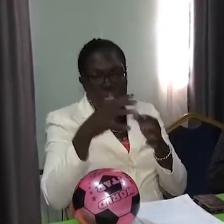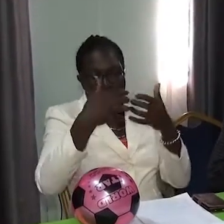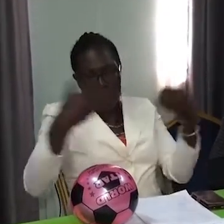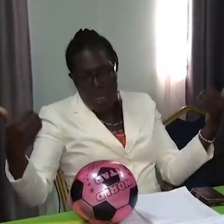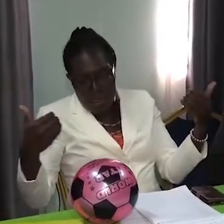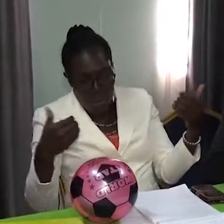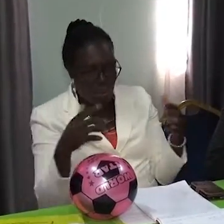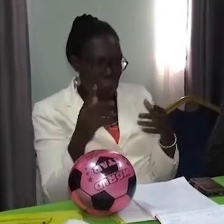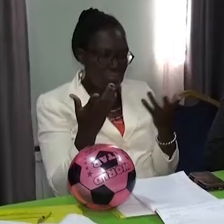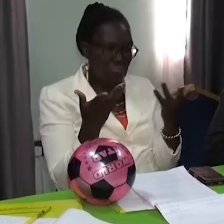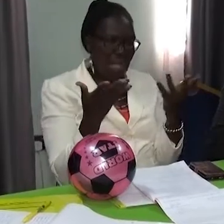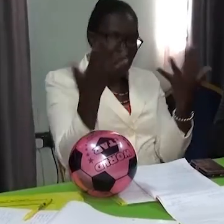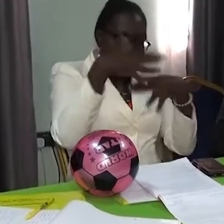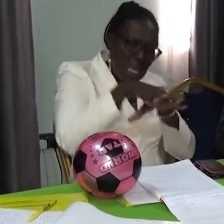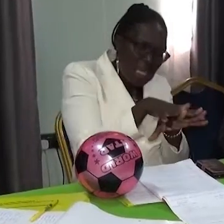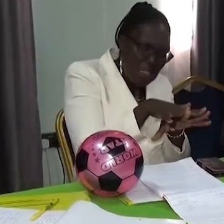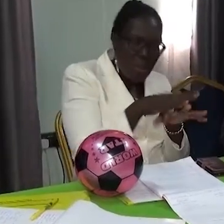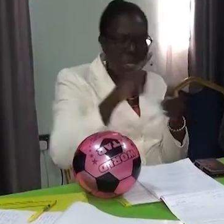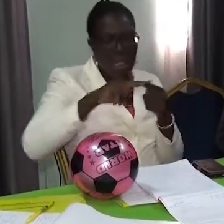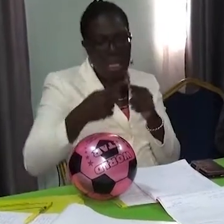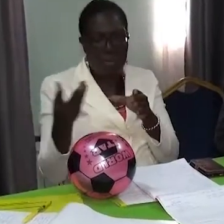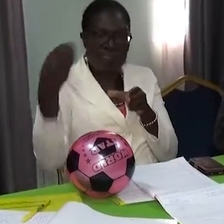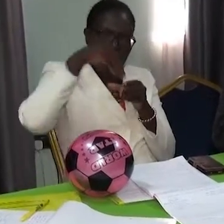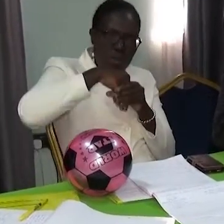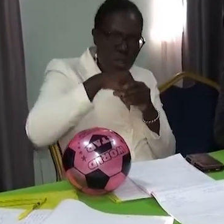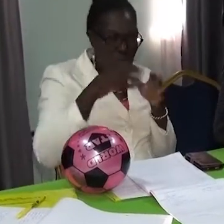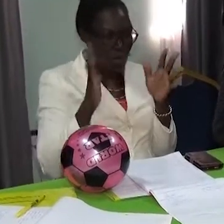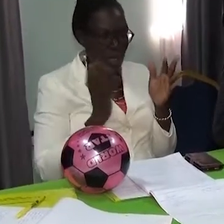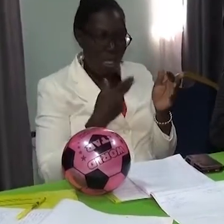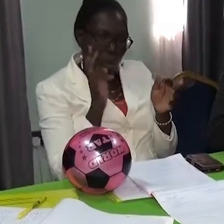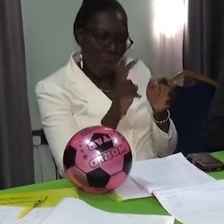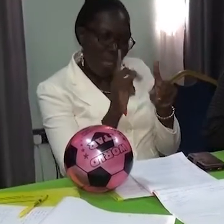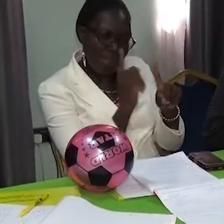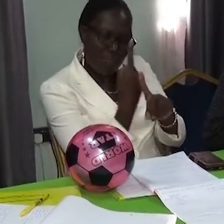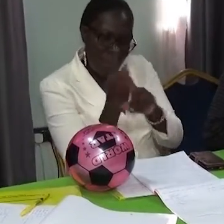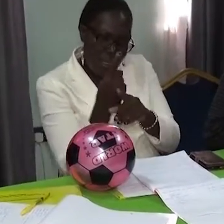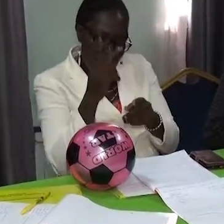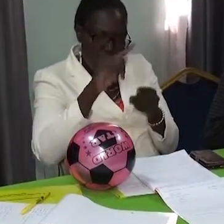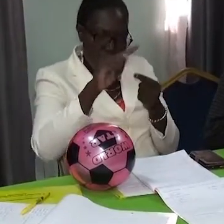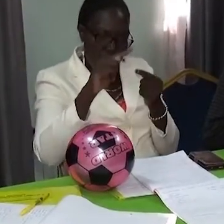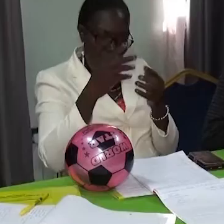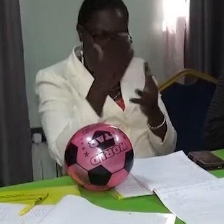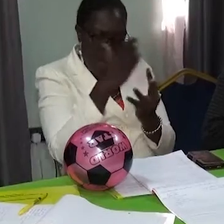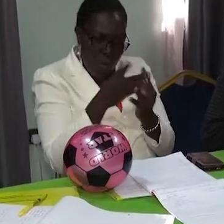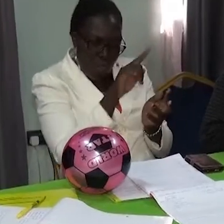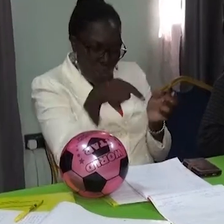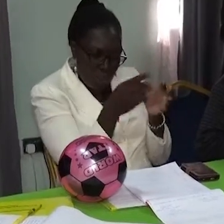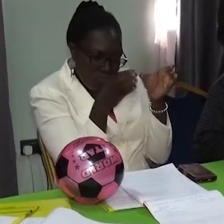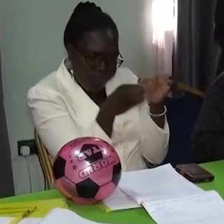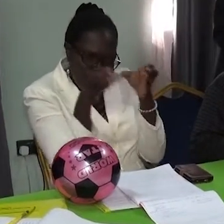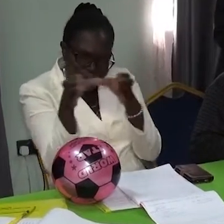the external, and how the things with the integration and the